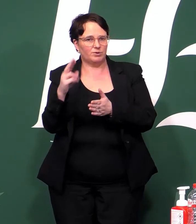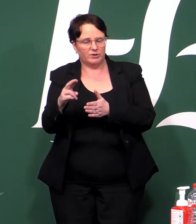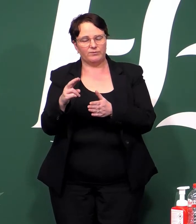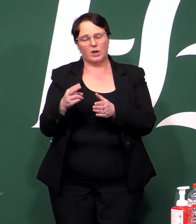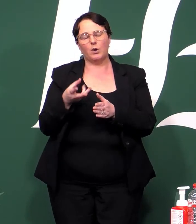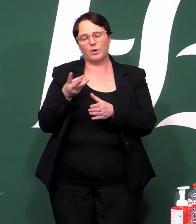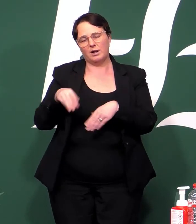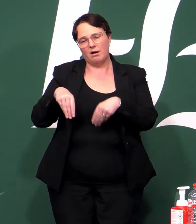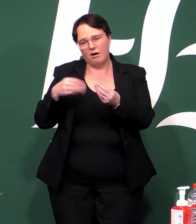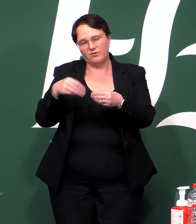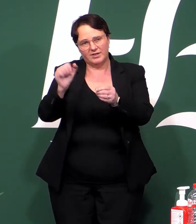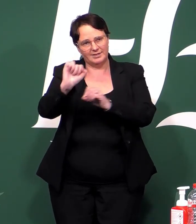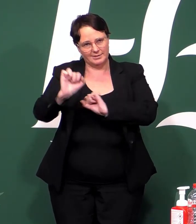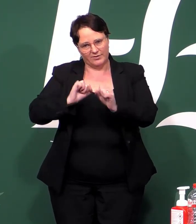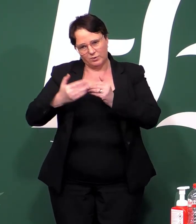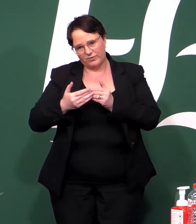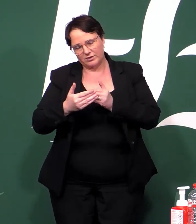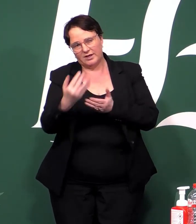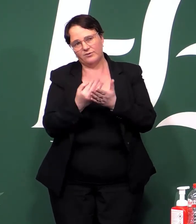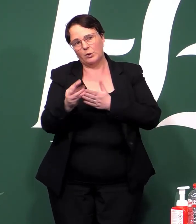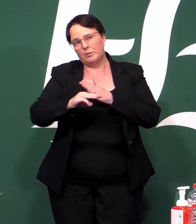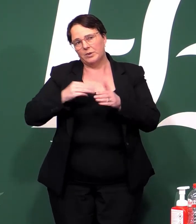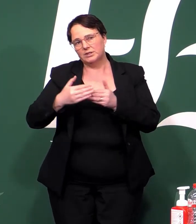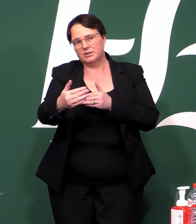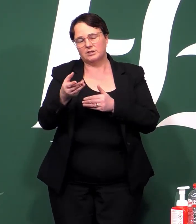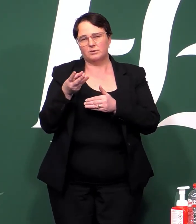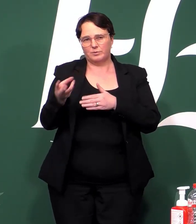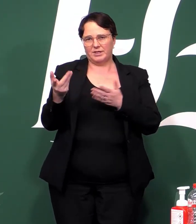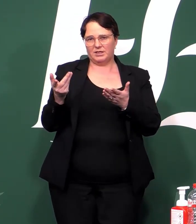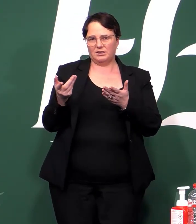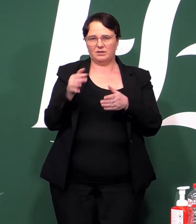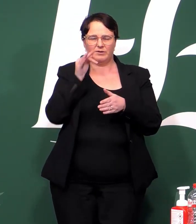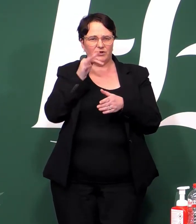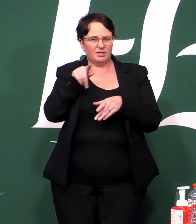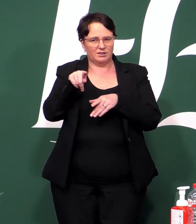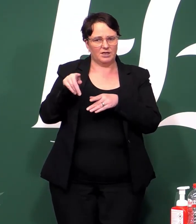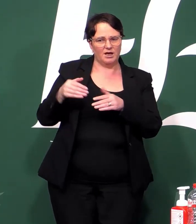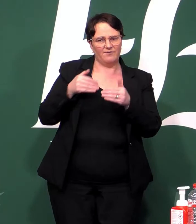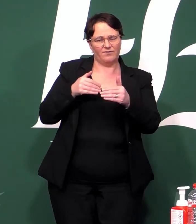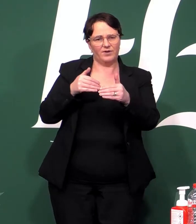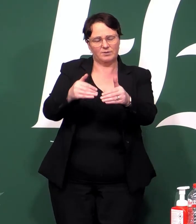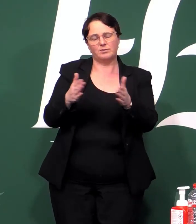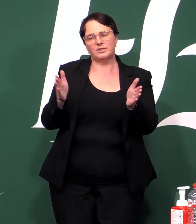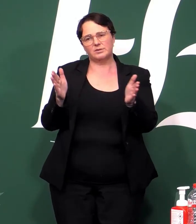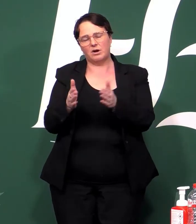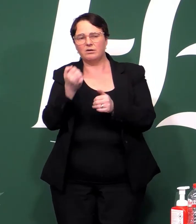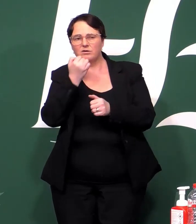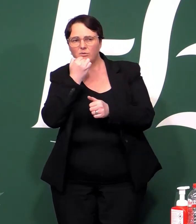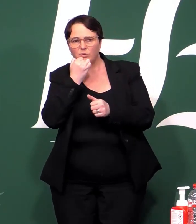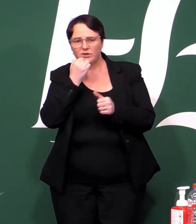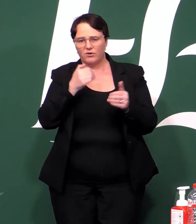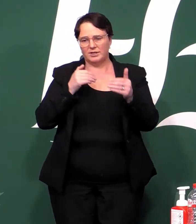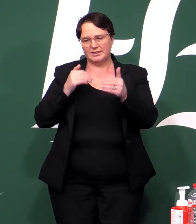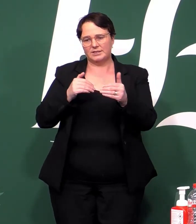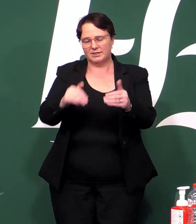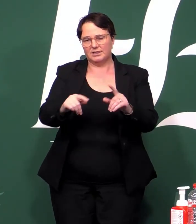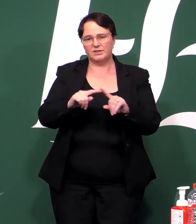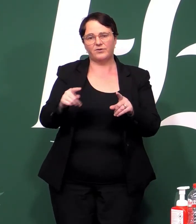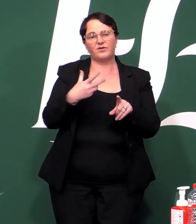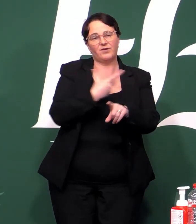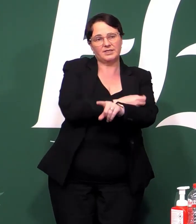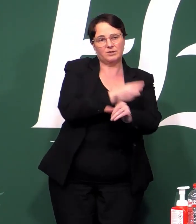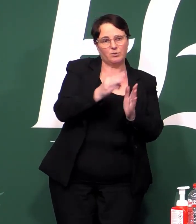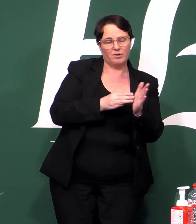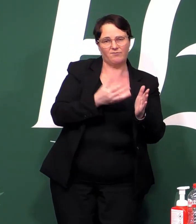and we're working that through at the moment. So it is going to be a sort of a funny phase now for the next 3 months, where there'll be smaller numbers across all the various vaccination programmes,